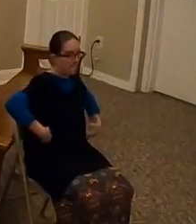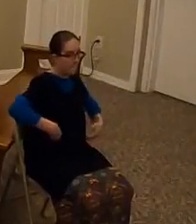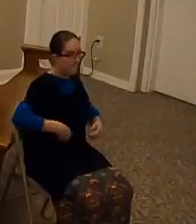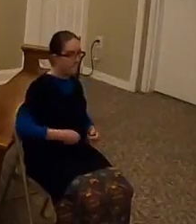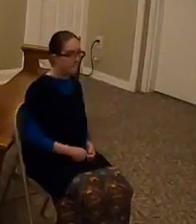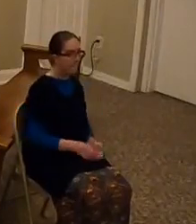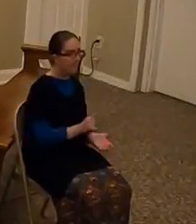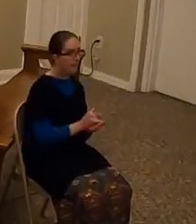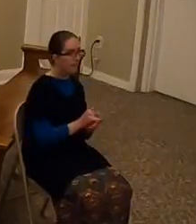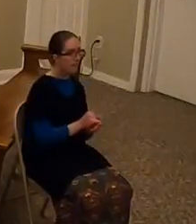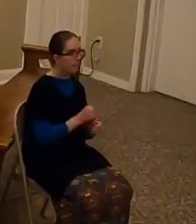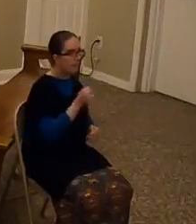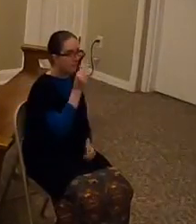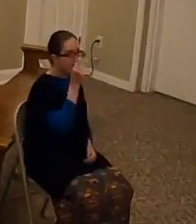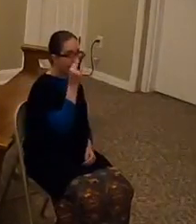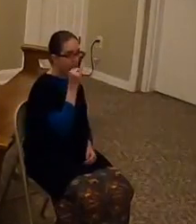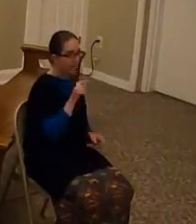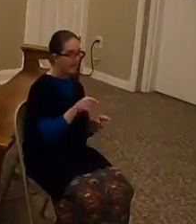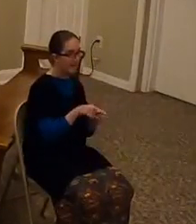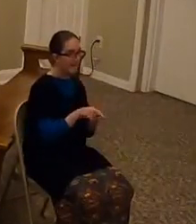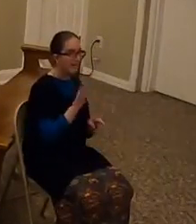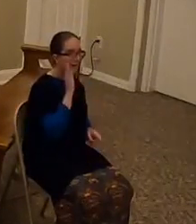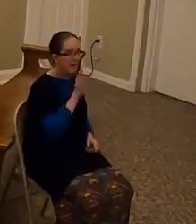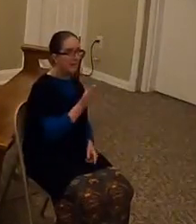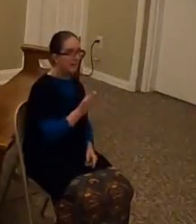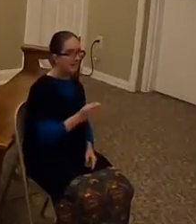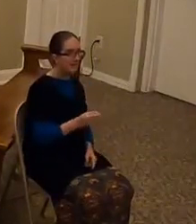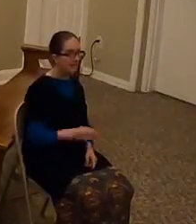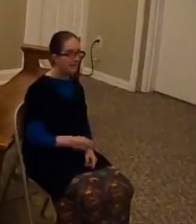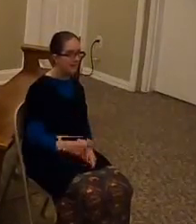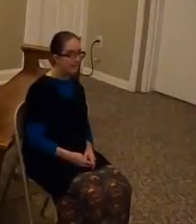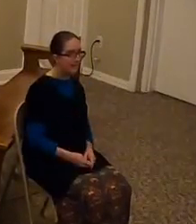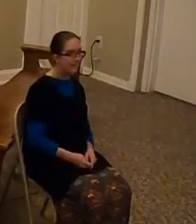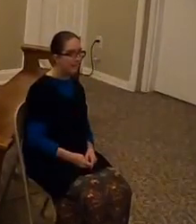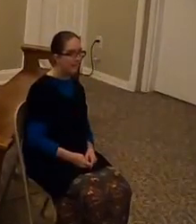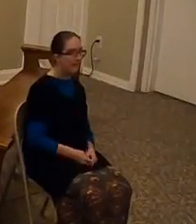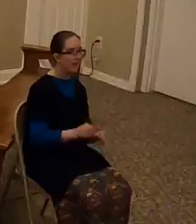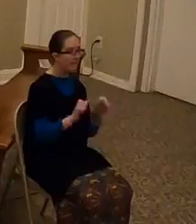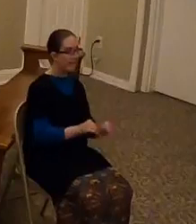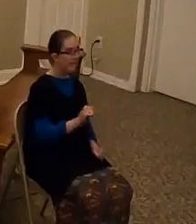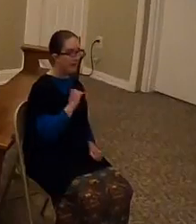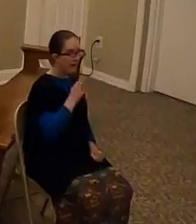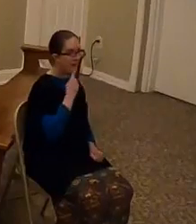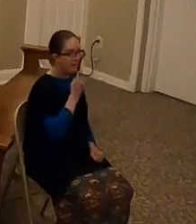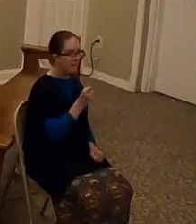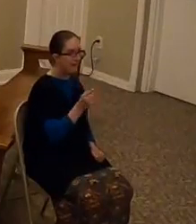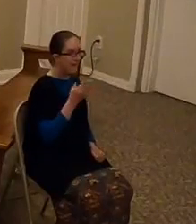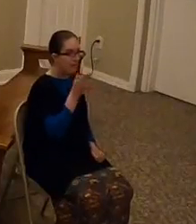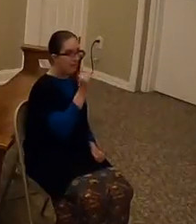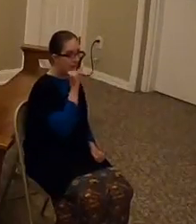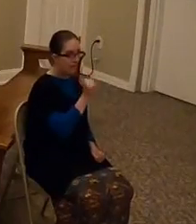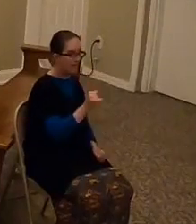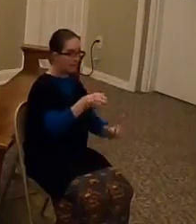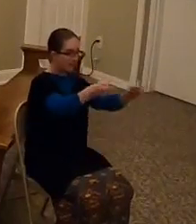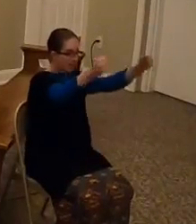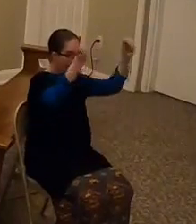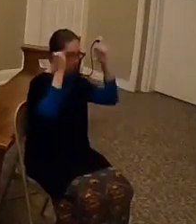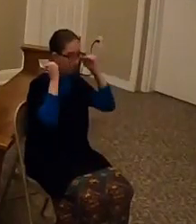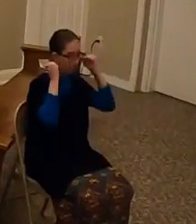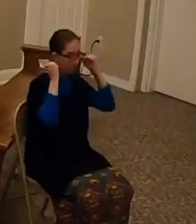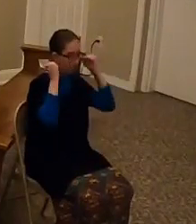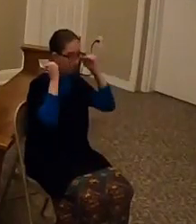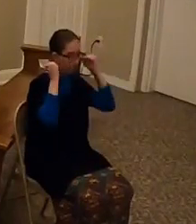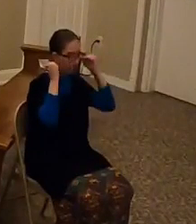Amen, because that's about as funny as it's going to get. But can I tell you that there is a power?